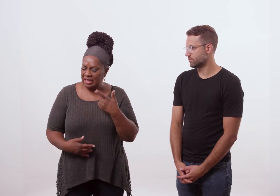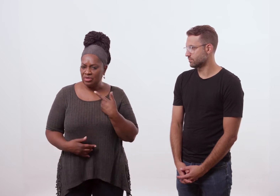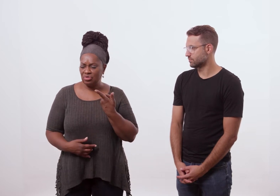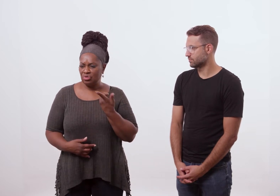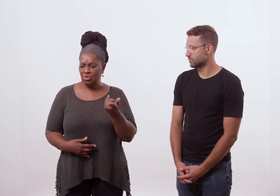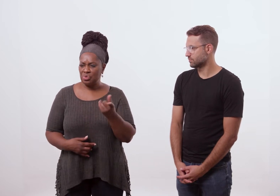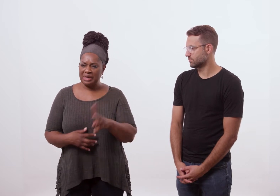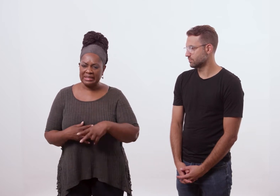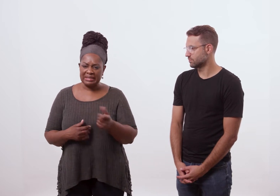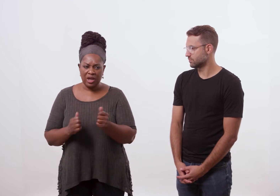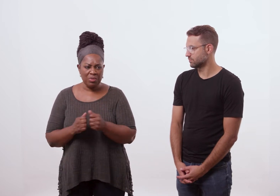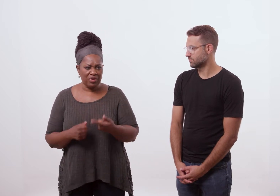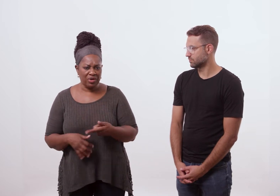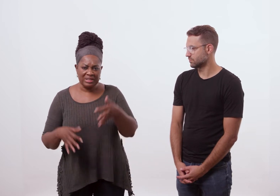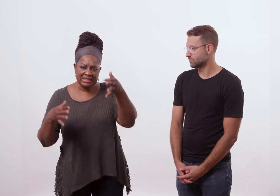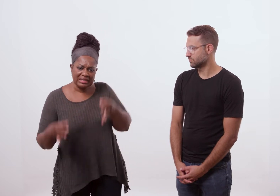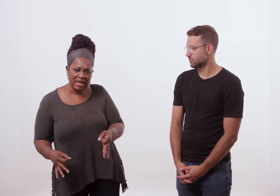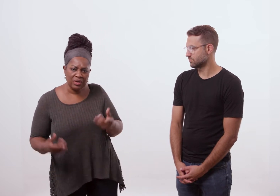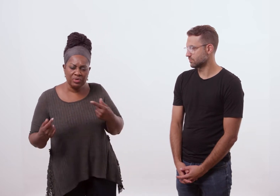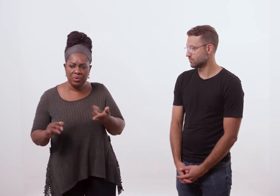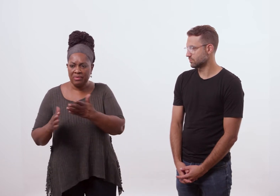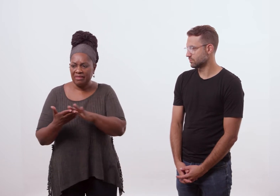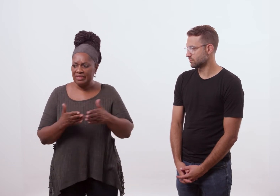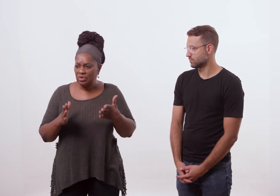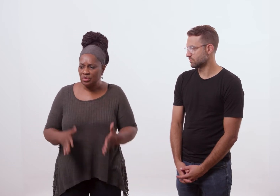her, her fellow villagers debate about